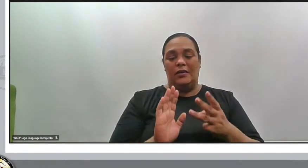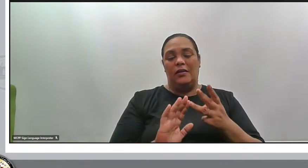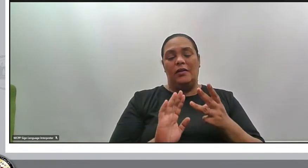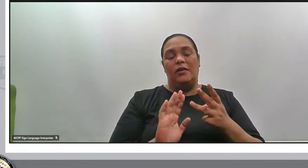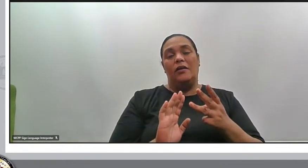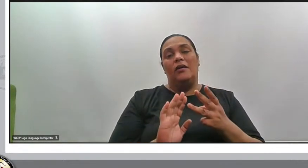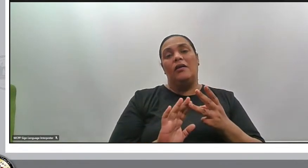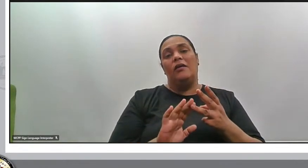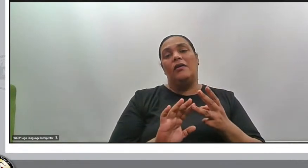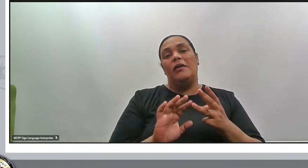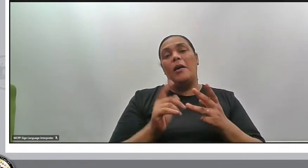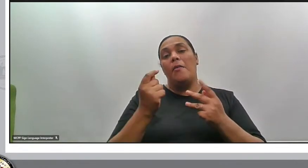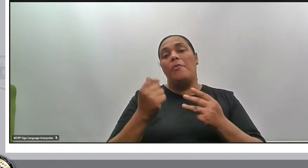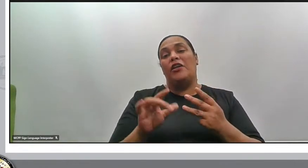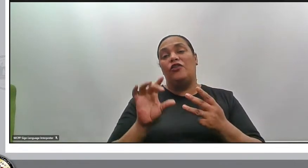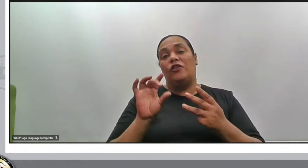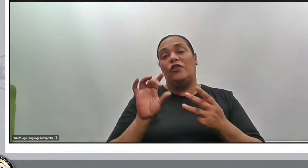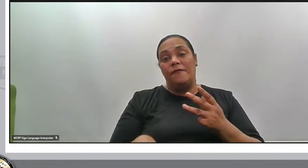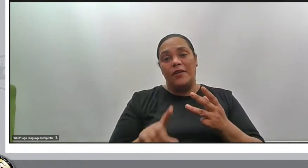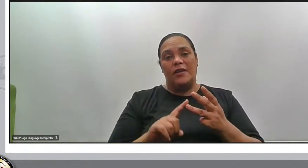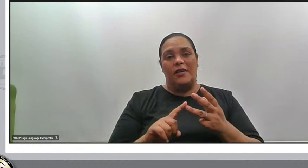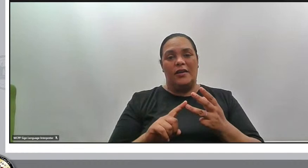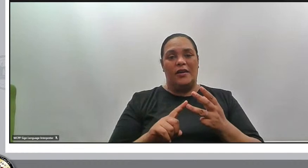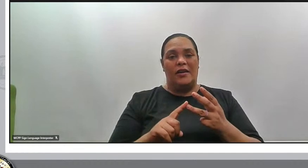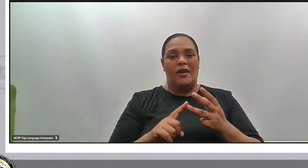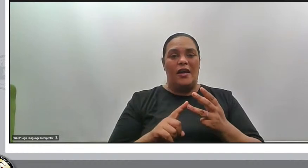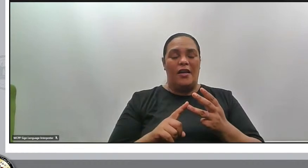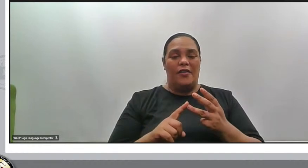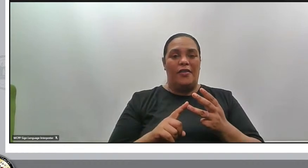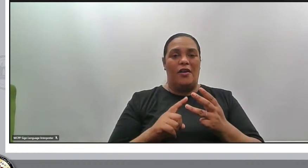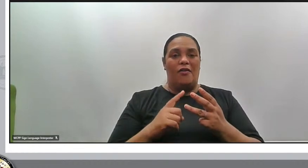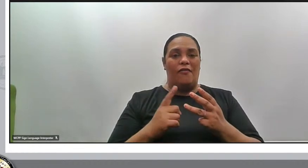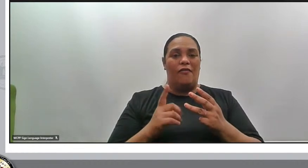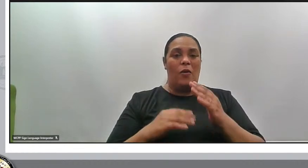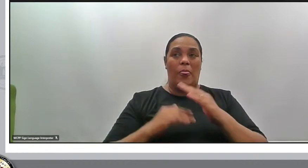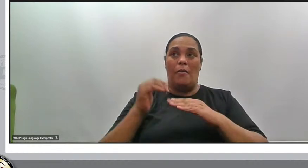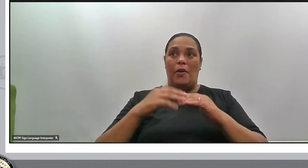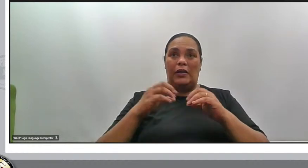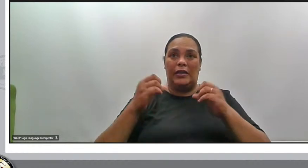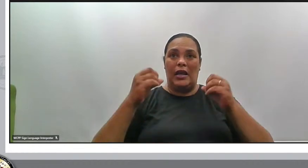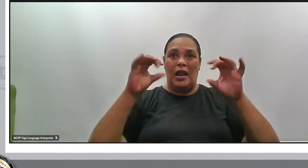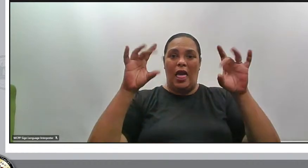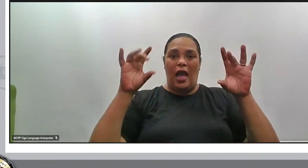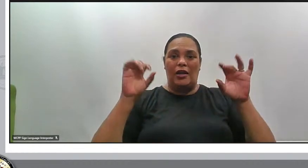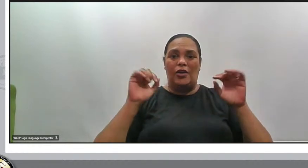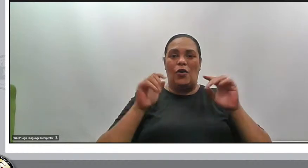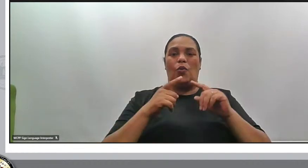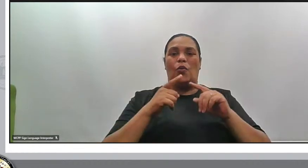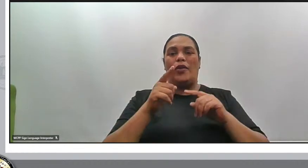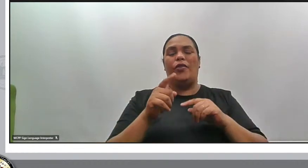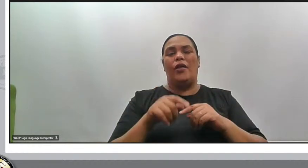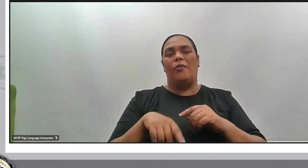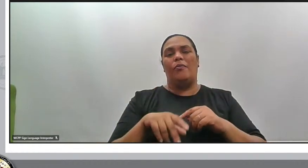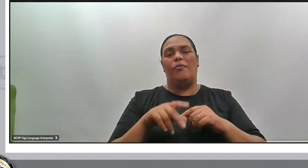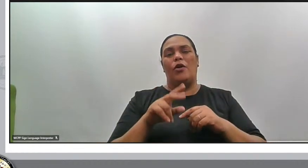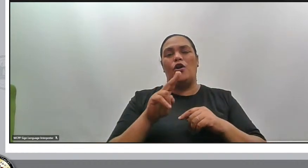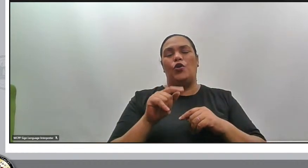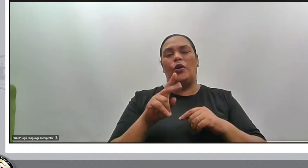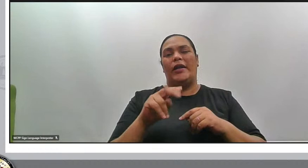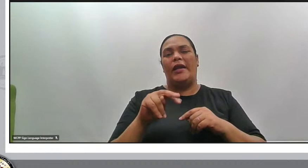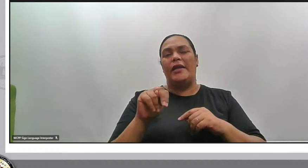which budget did the lighting up of the building with the Ukrainian flag came?